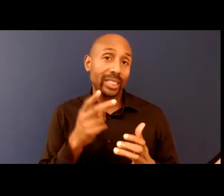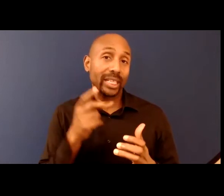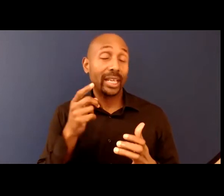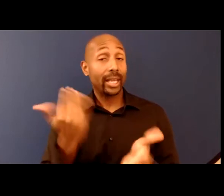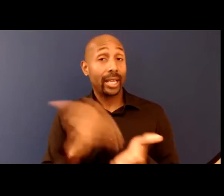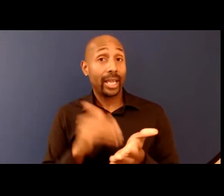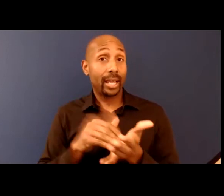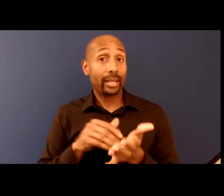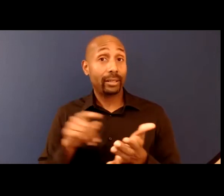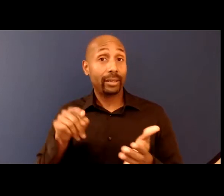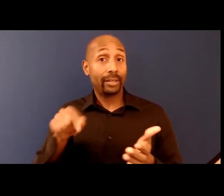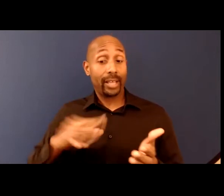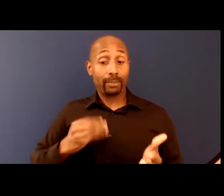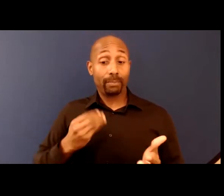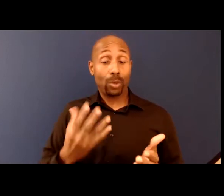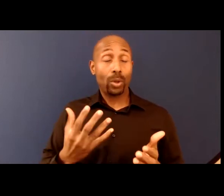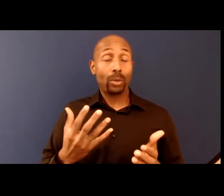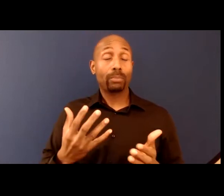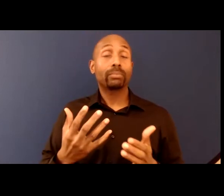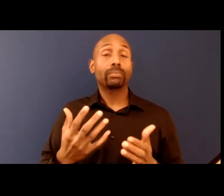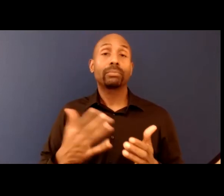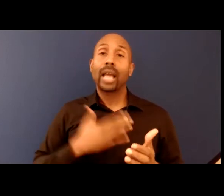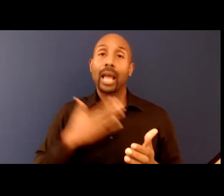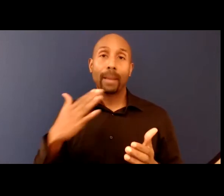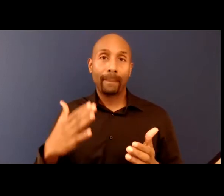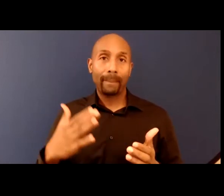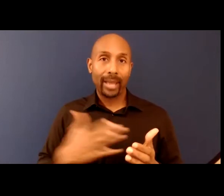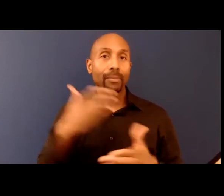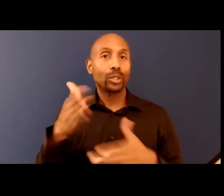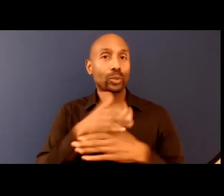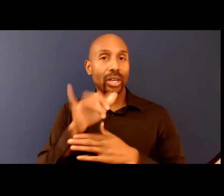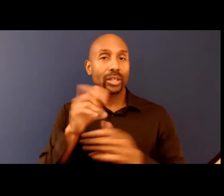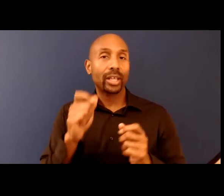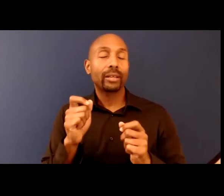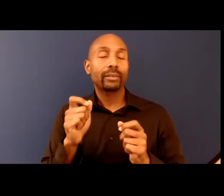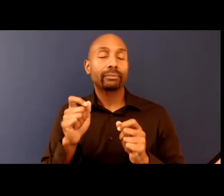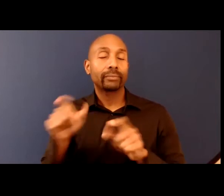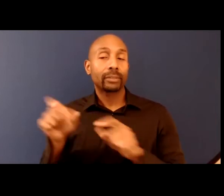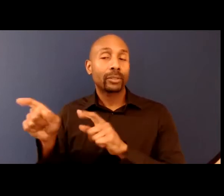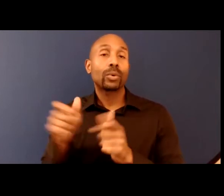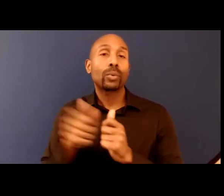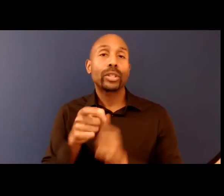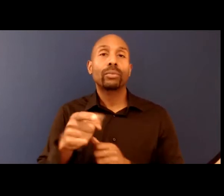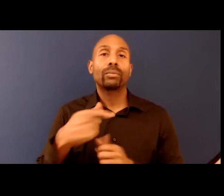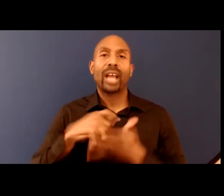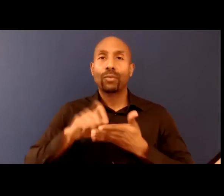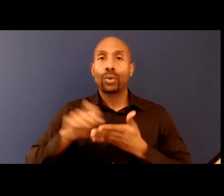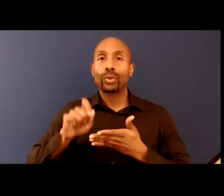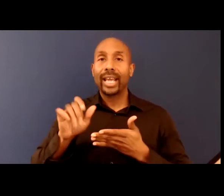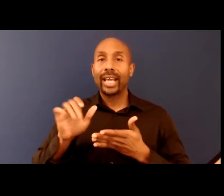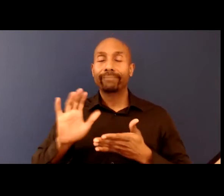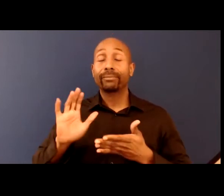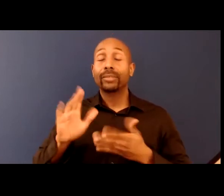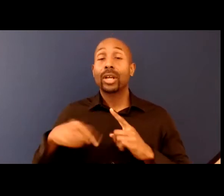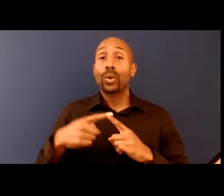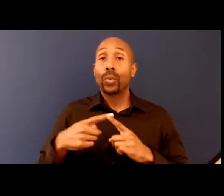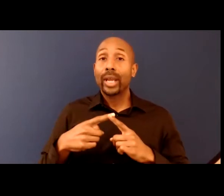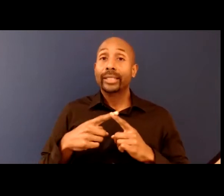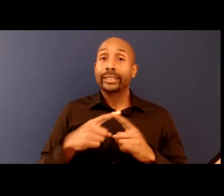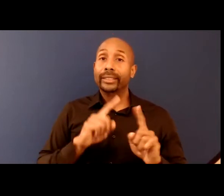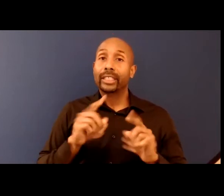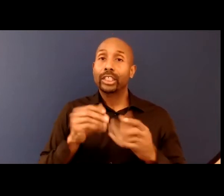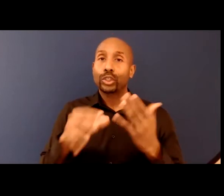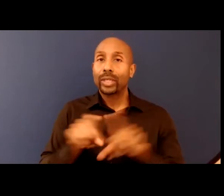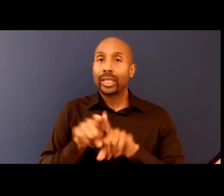again, I feel I'm happy to share it with you. It is something that I wrote while I was at the University of Maryland